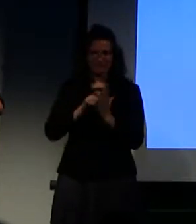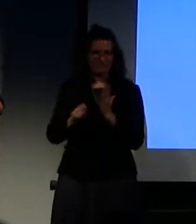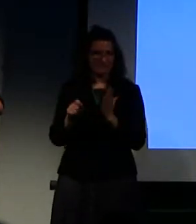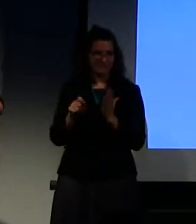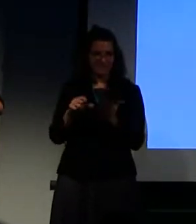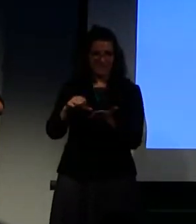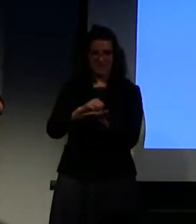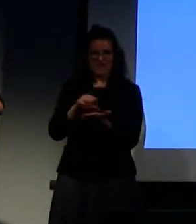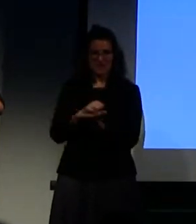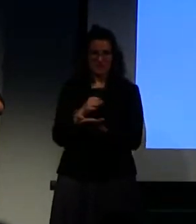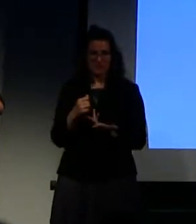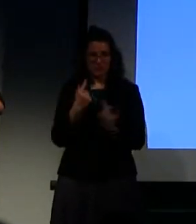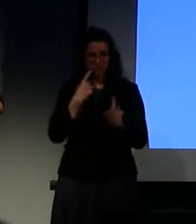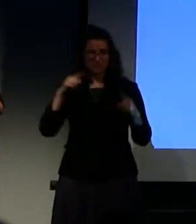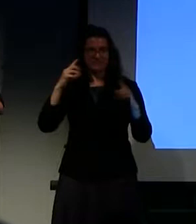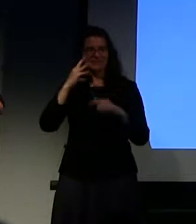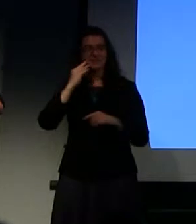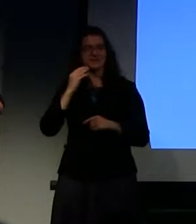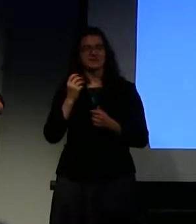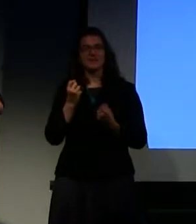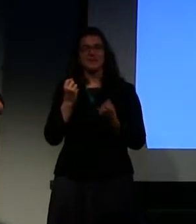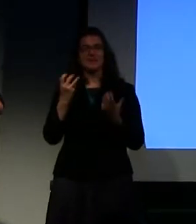do,